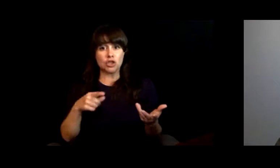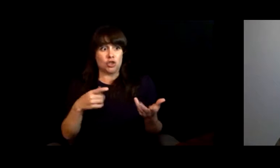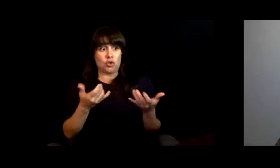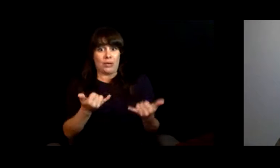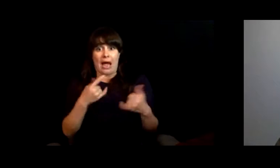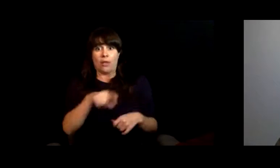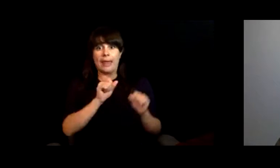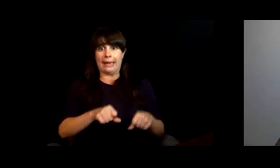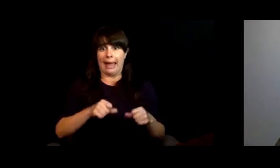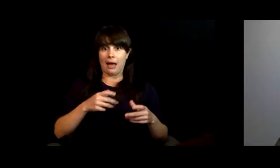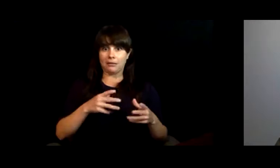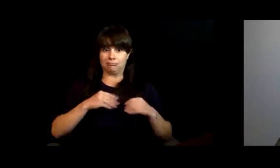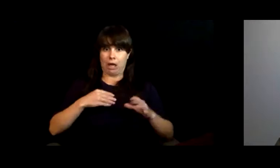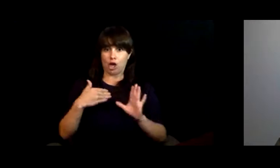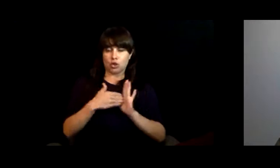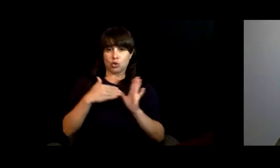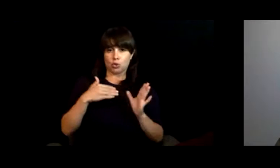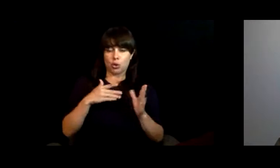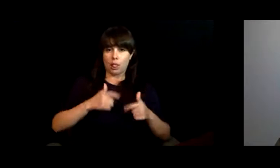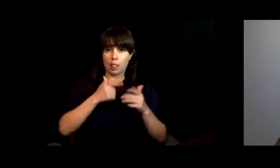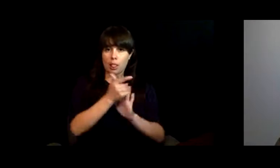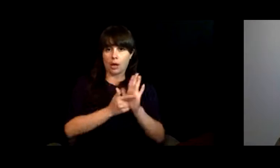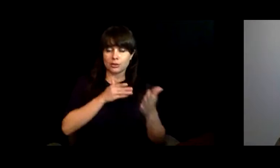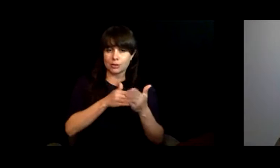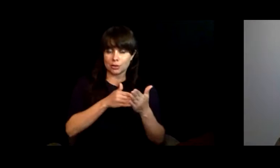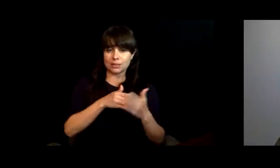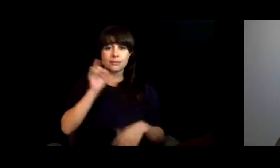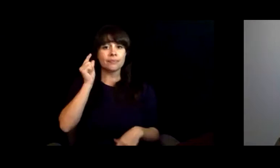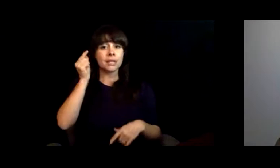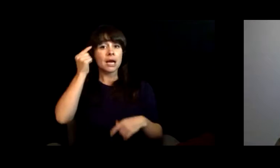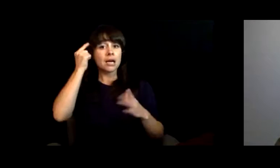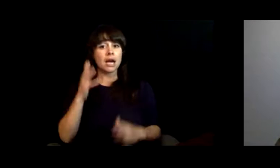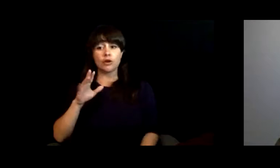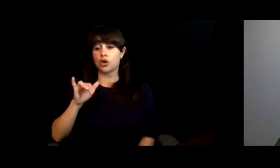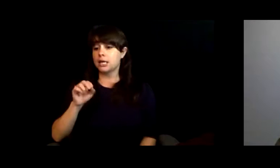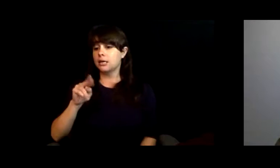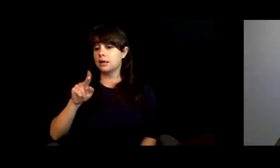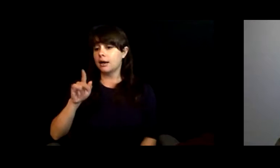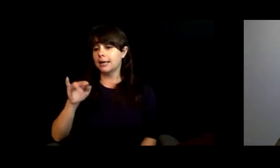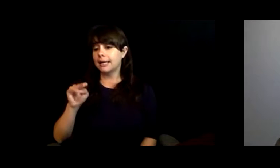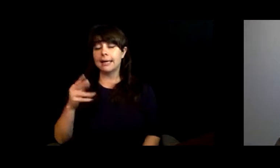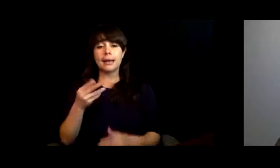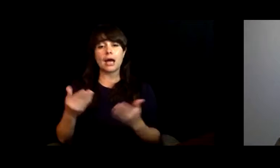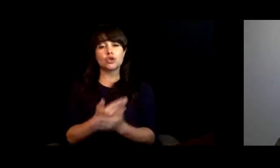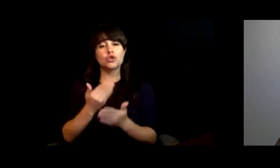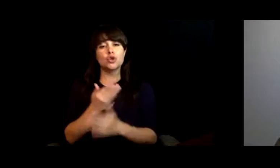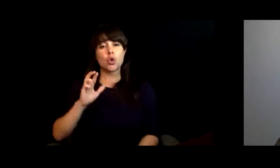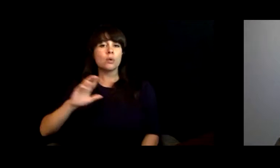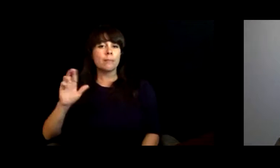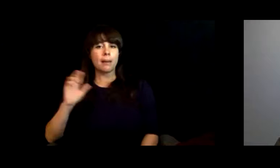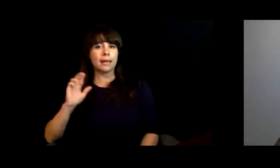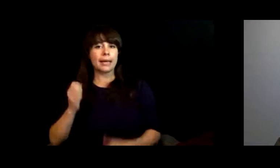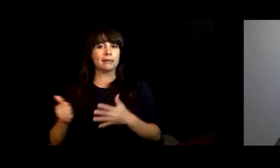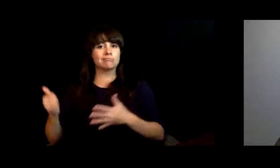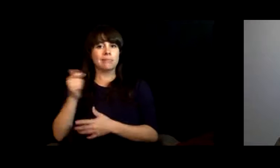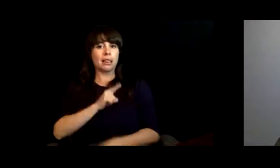not supporting our police. Governor Youngkin and the new legislation, the new Republican majority legislation, will support our police.